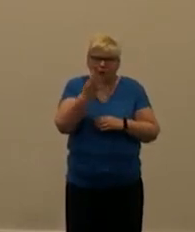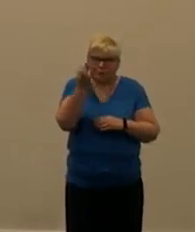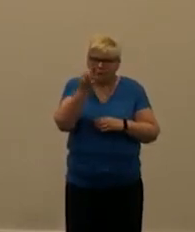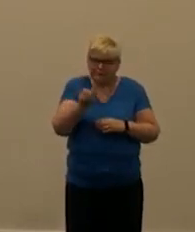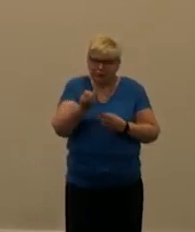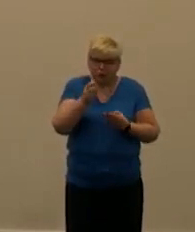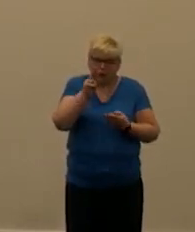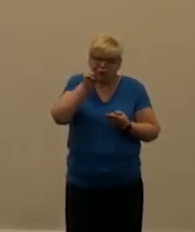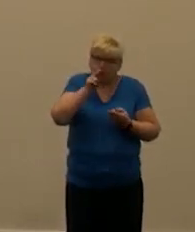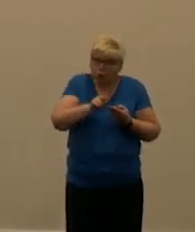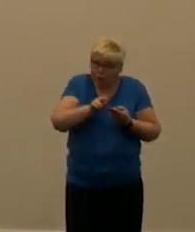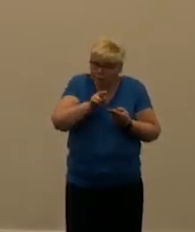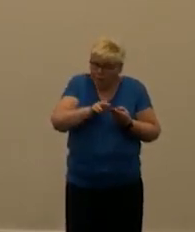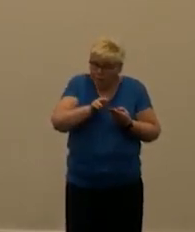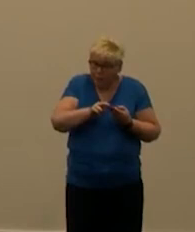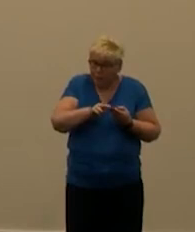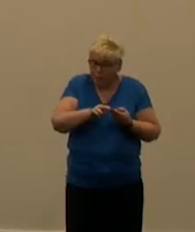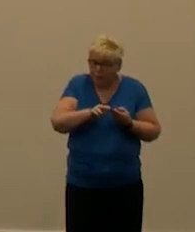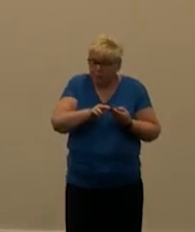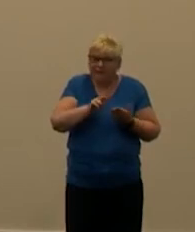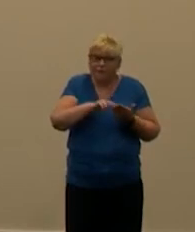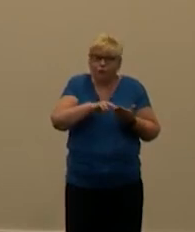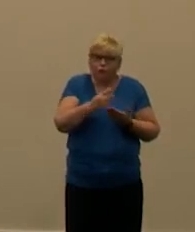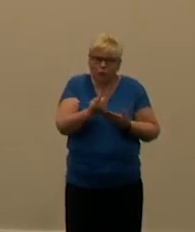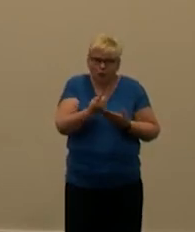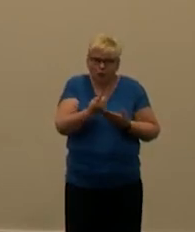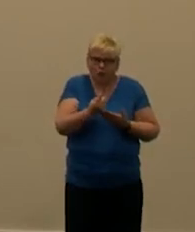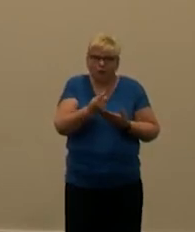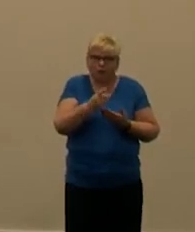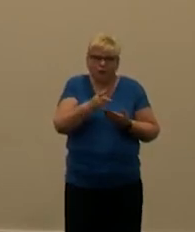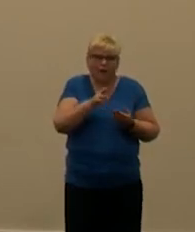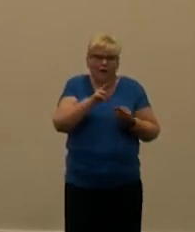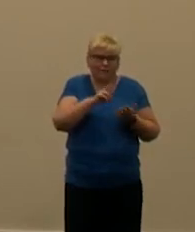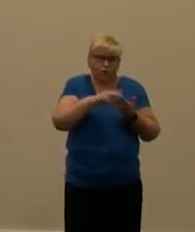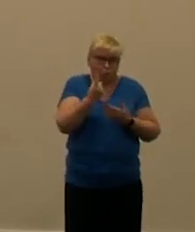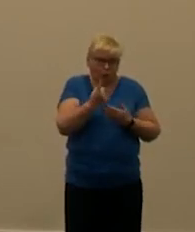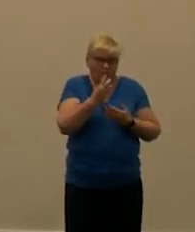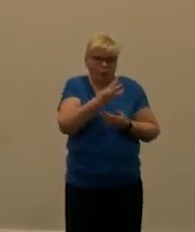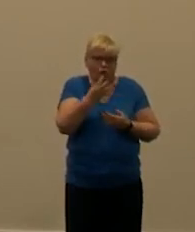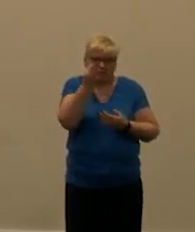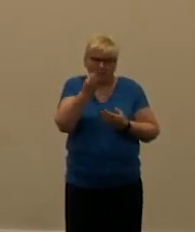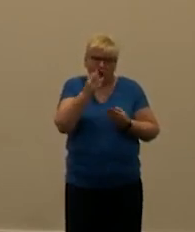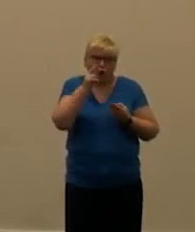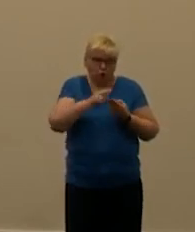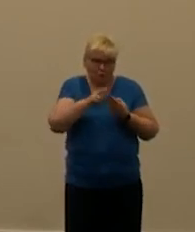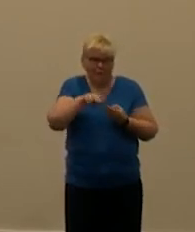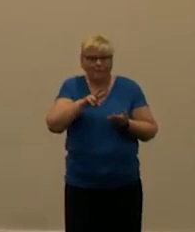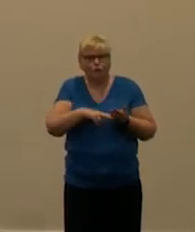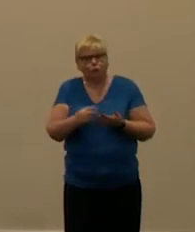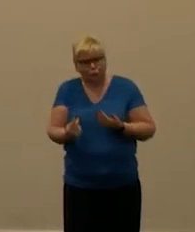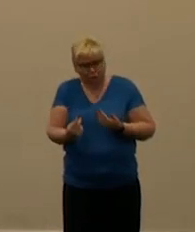33% cheaper. The version 1 is up to 33% cheaper as the version 2.